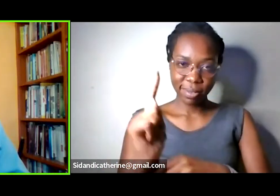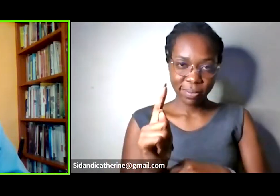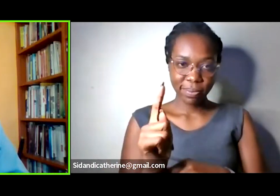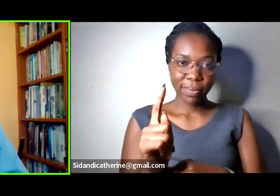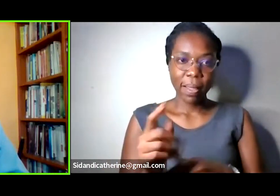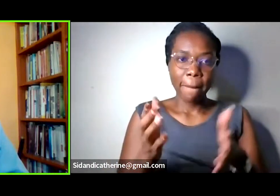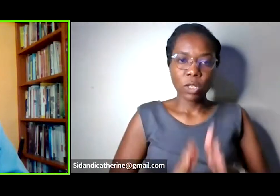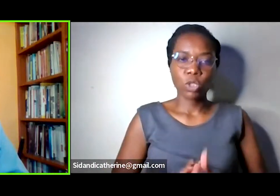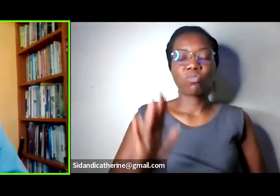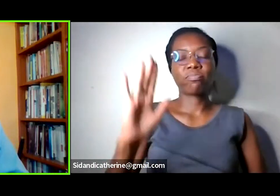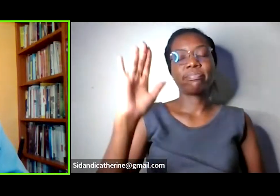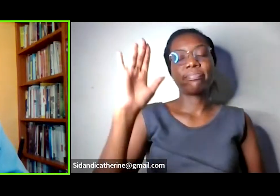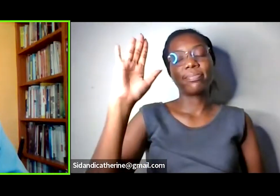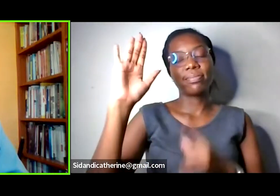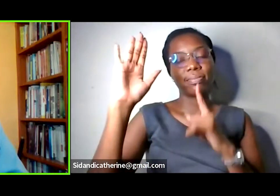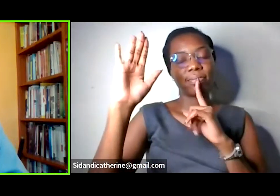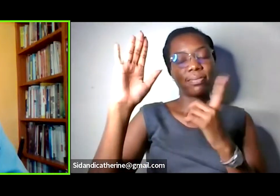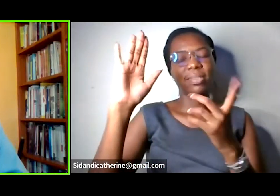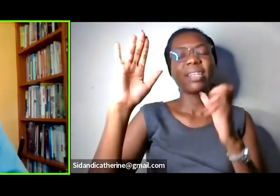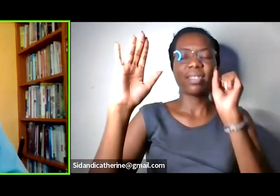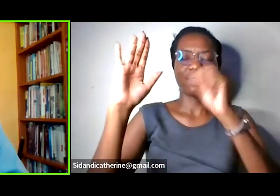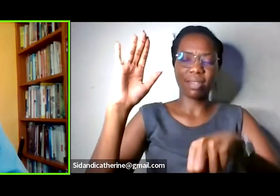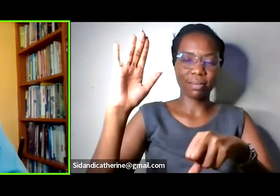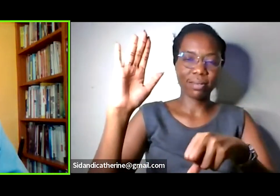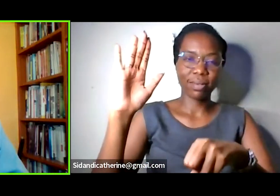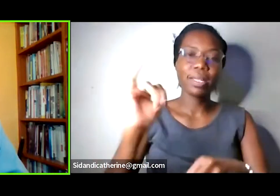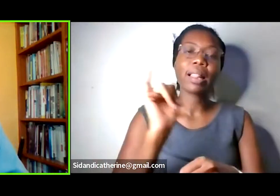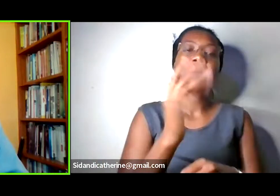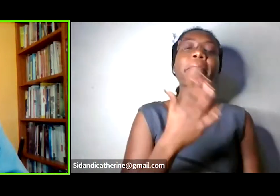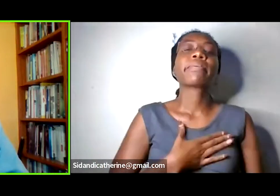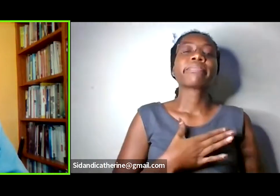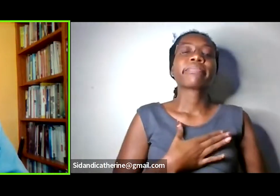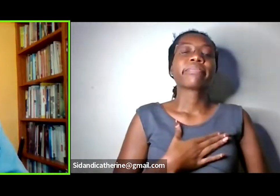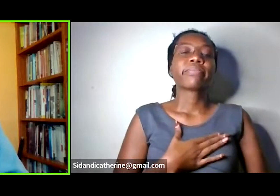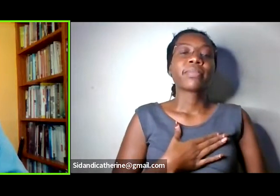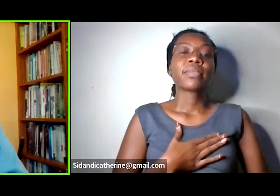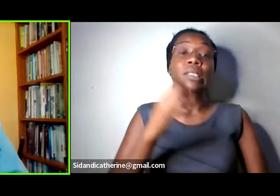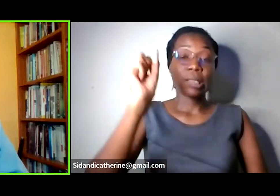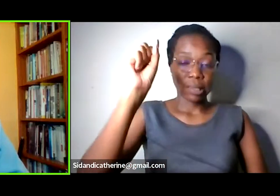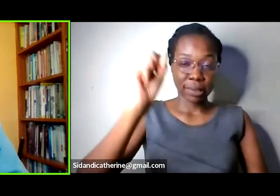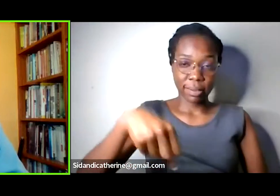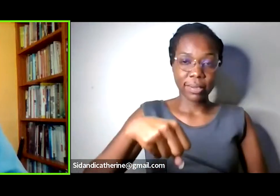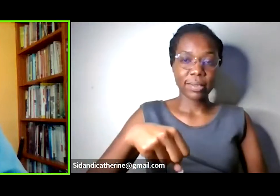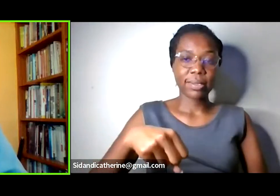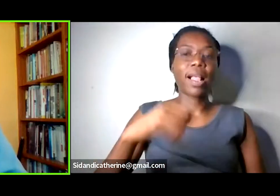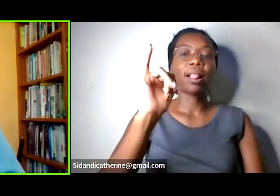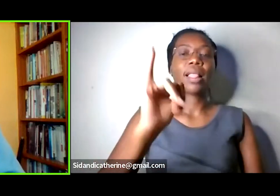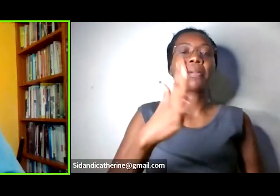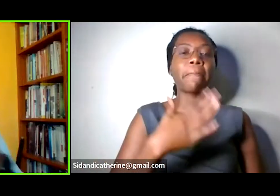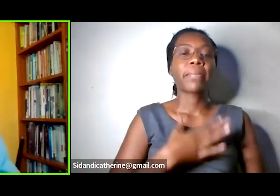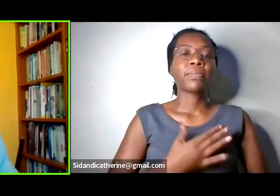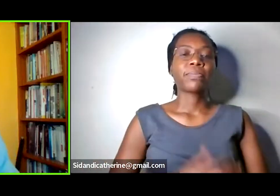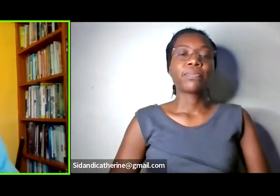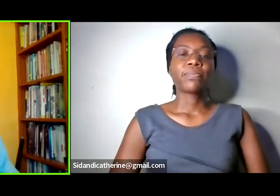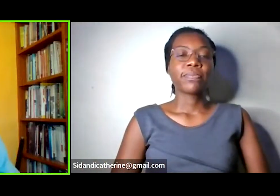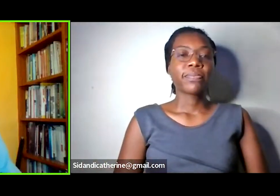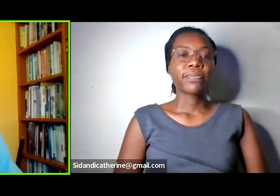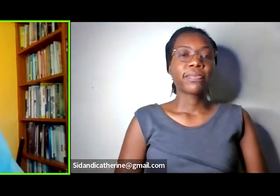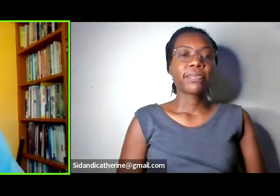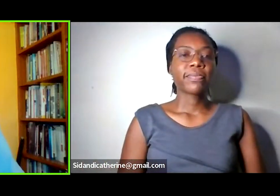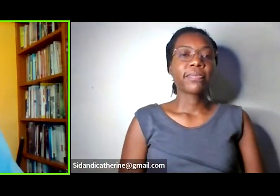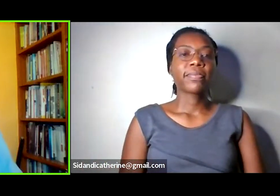by name. So notice what I said, that you could be either a startup, you could